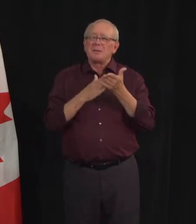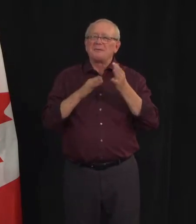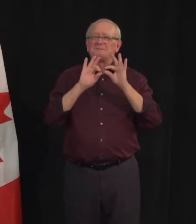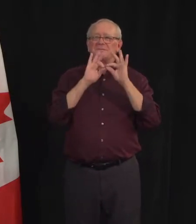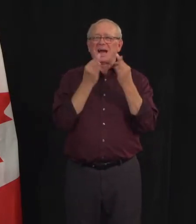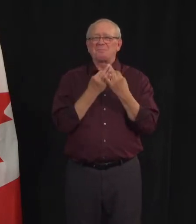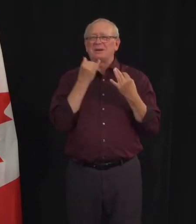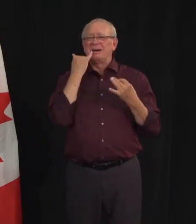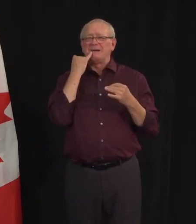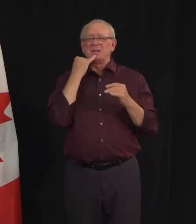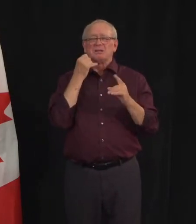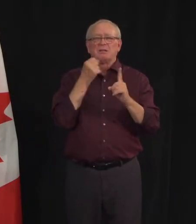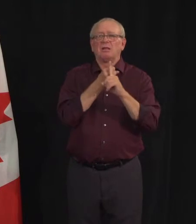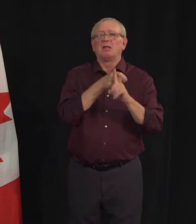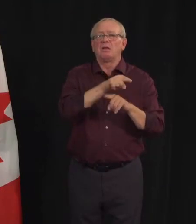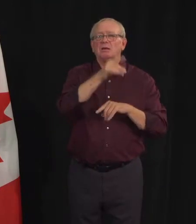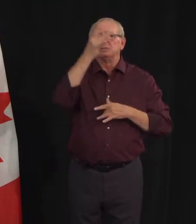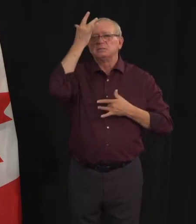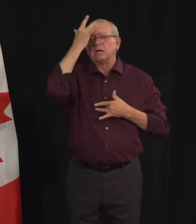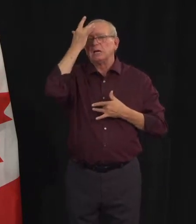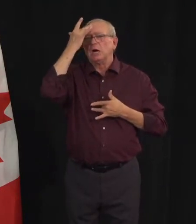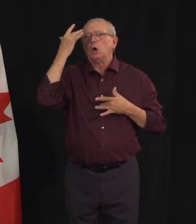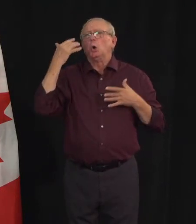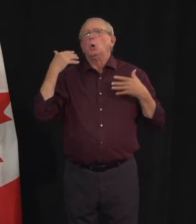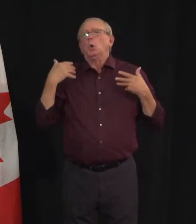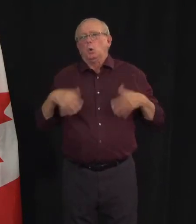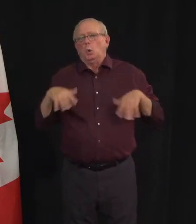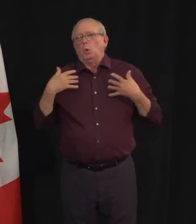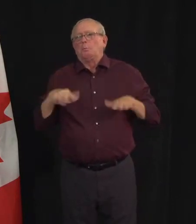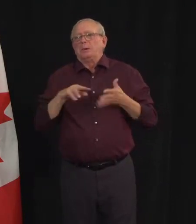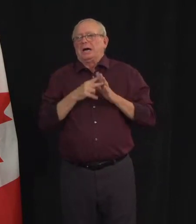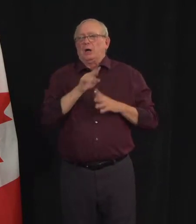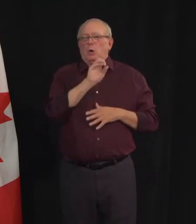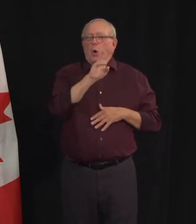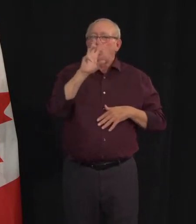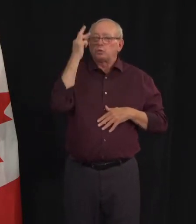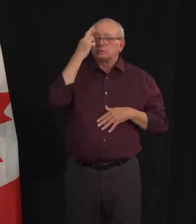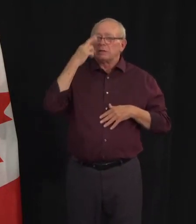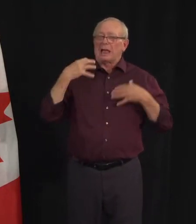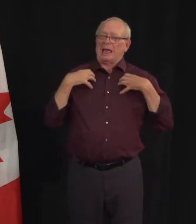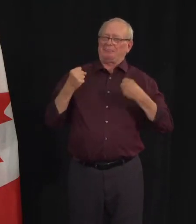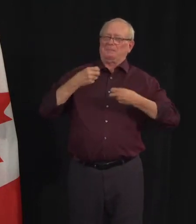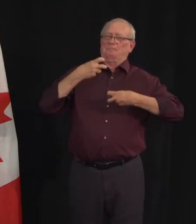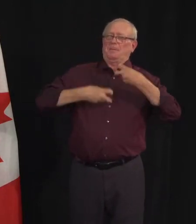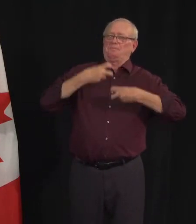is significant due to chronic conditions in the student or a family member.